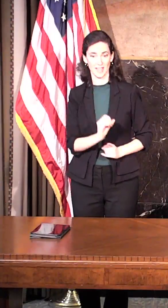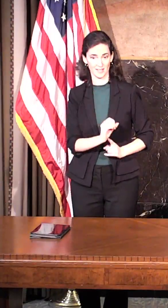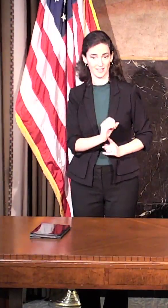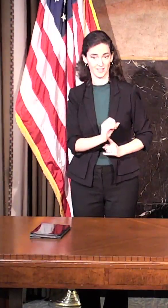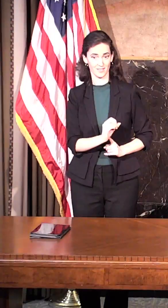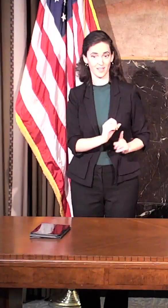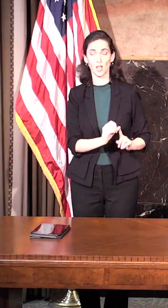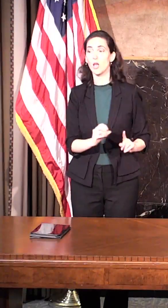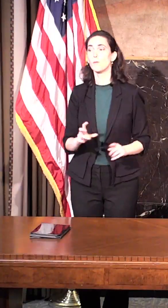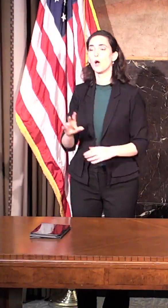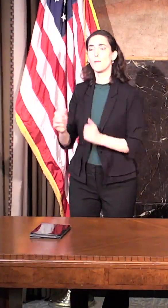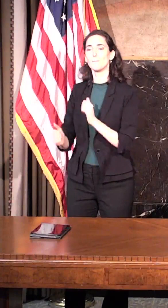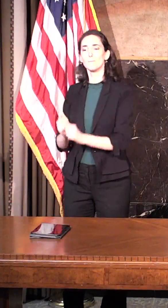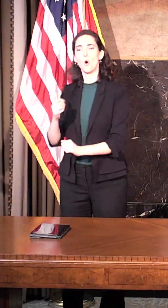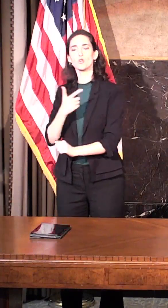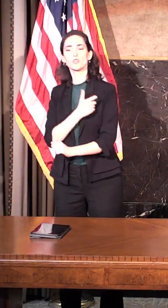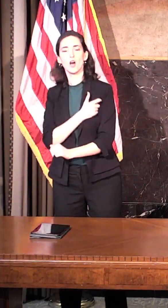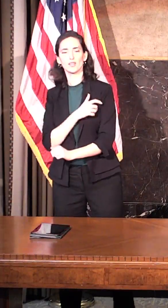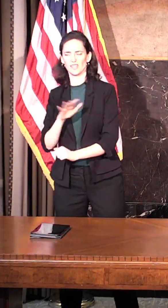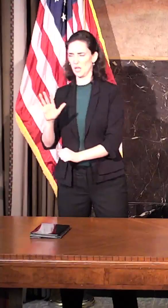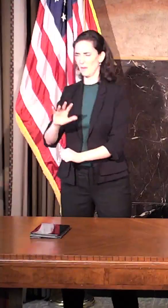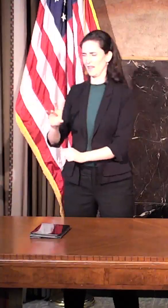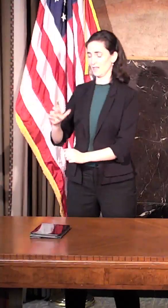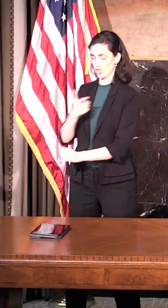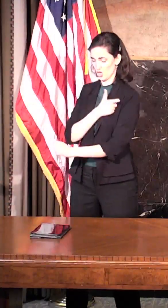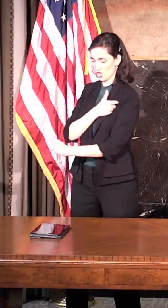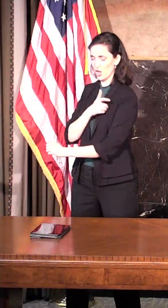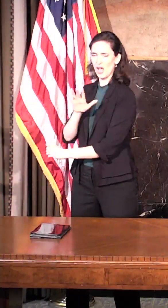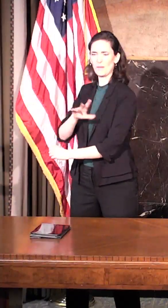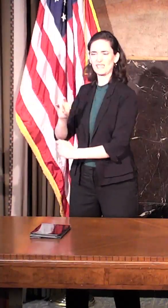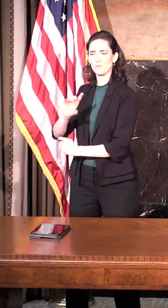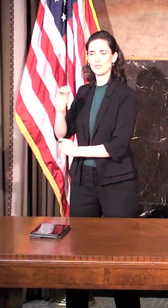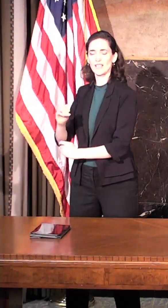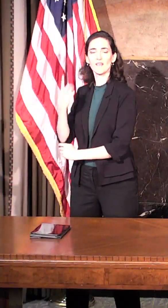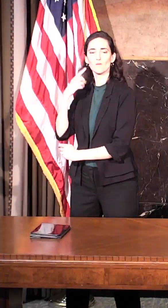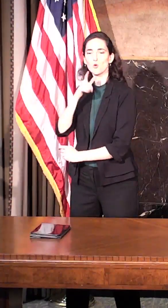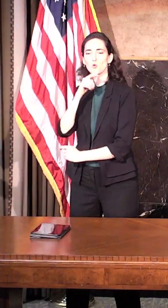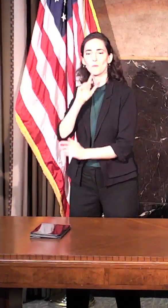70% of those shots have gone into the arms of people who are 60 and older.